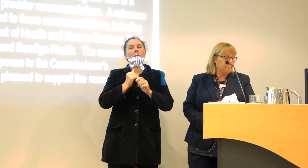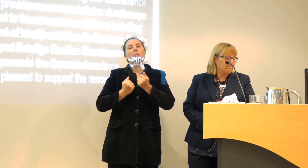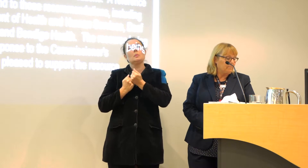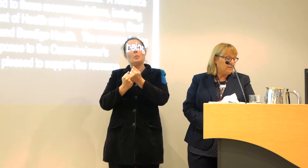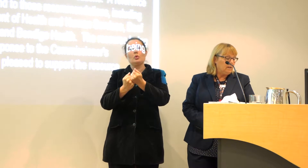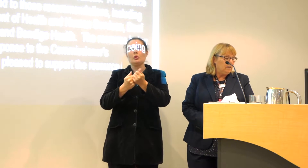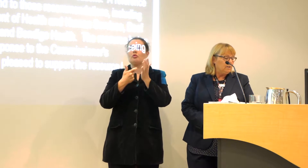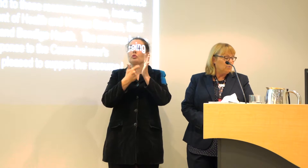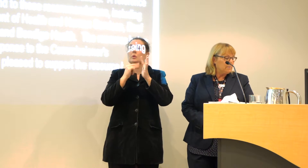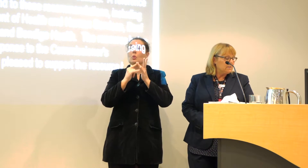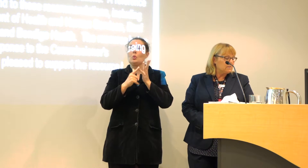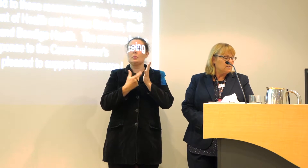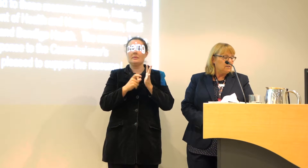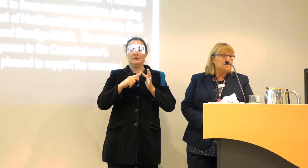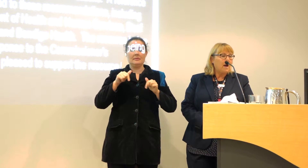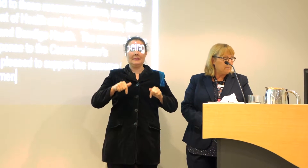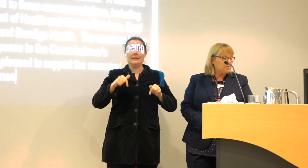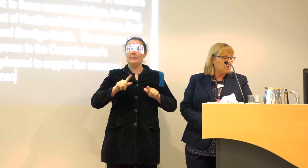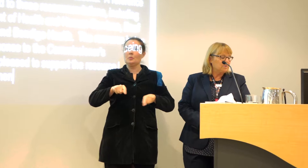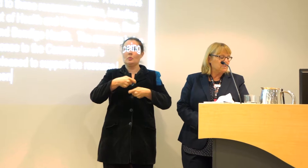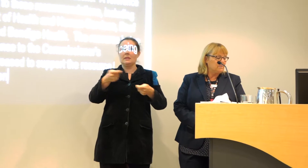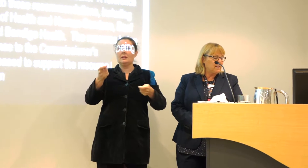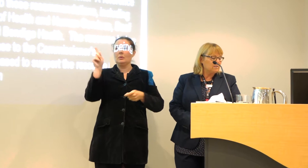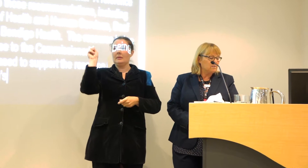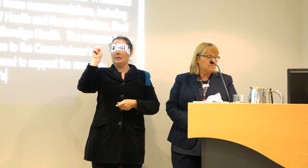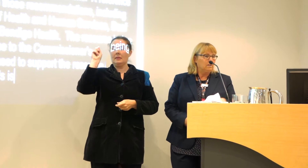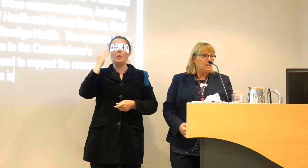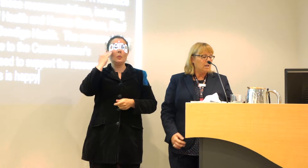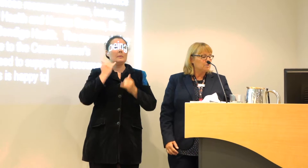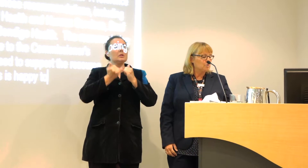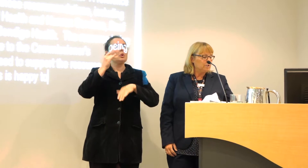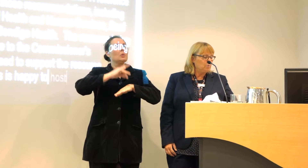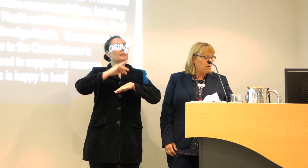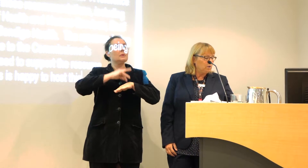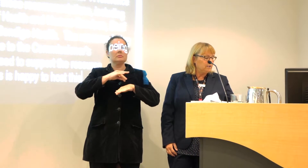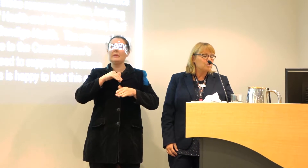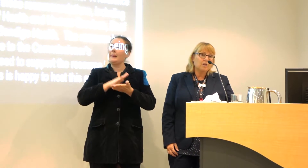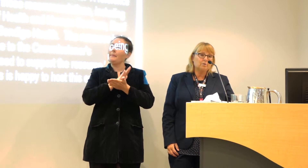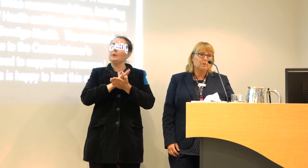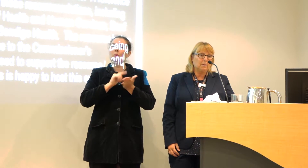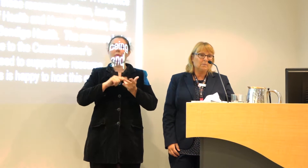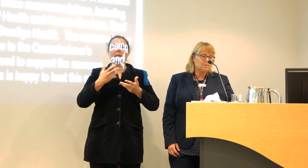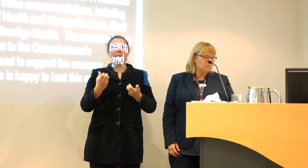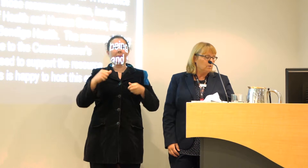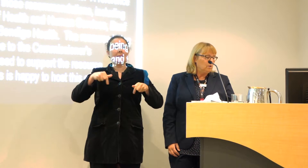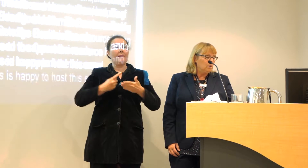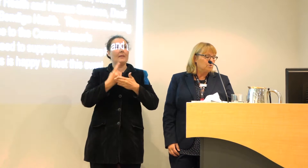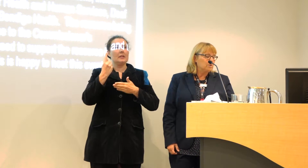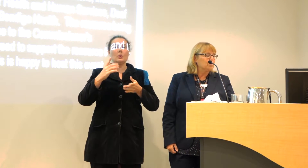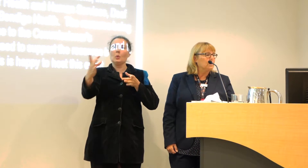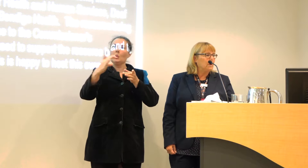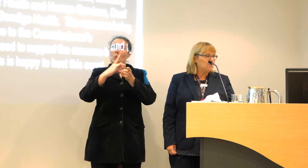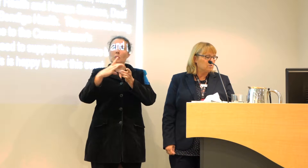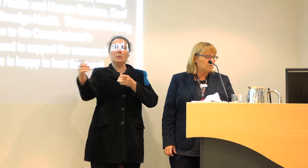today. The Women's is happy to host this event and to join you all in a shared commitment